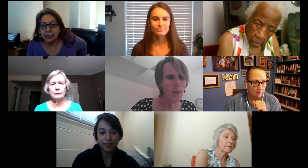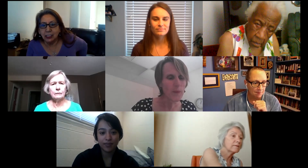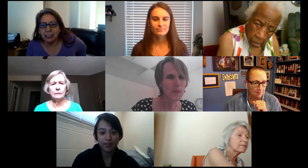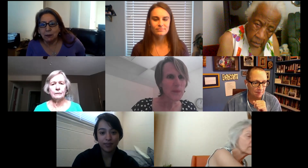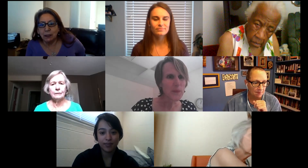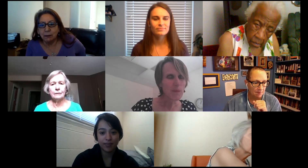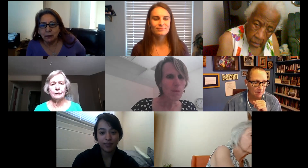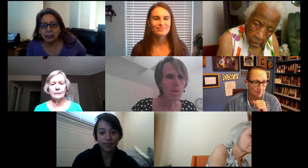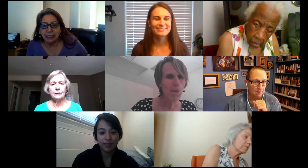She's having problems with it.